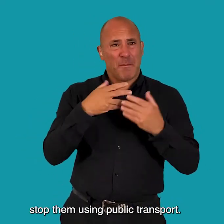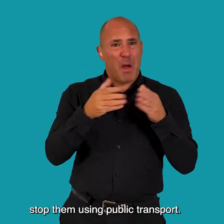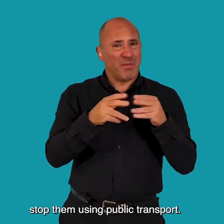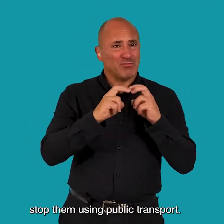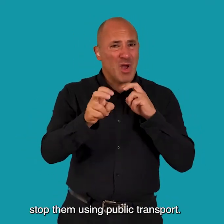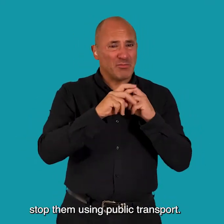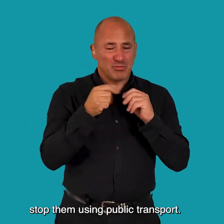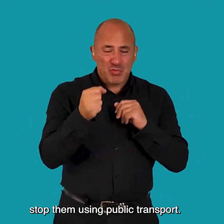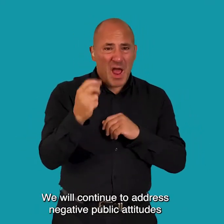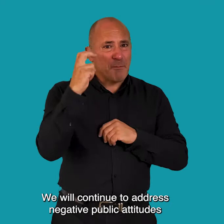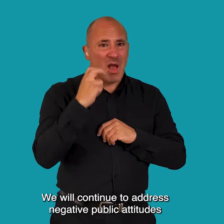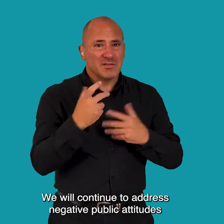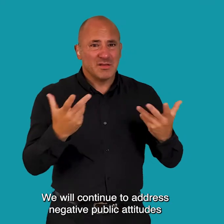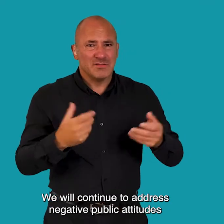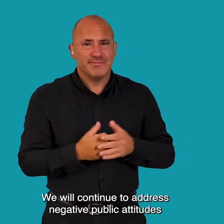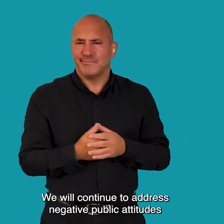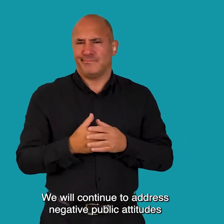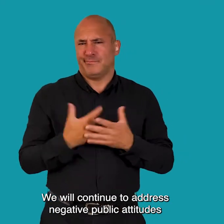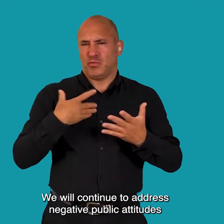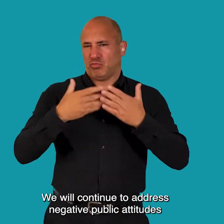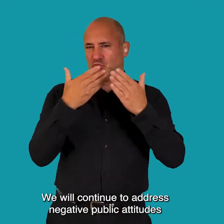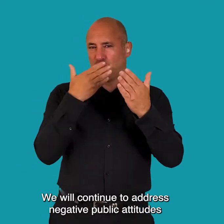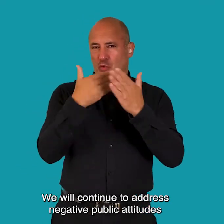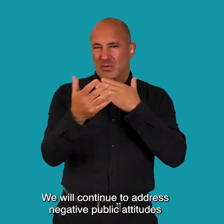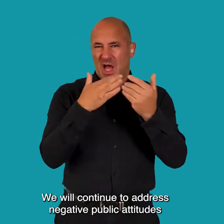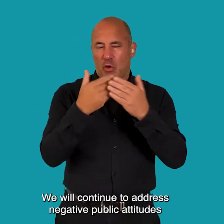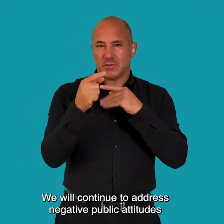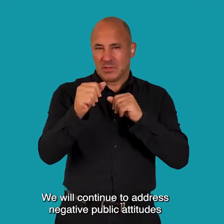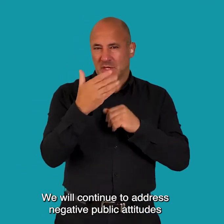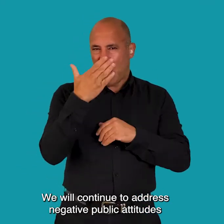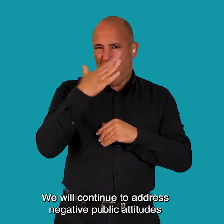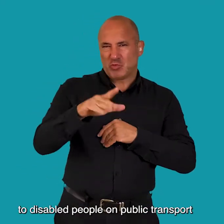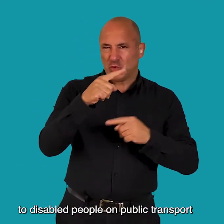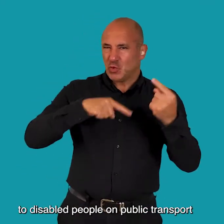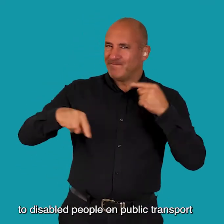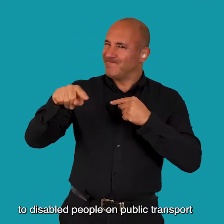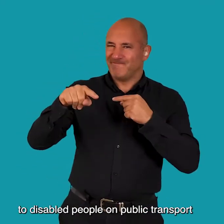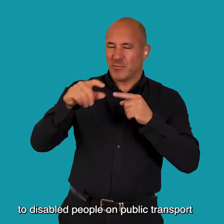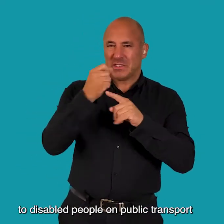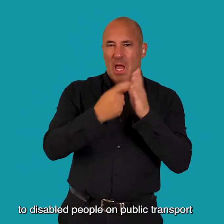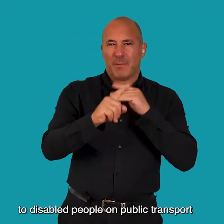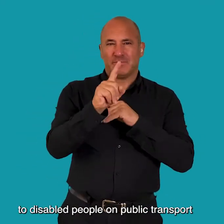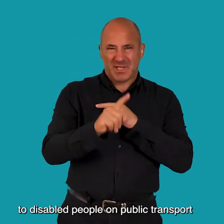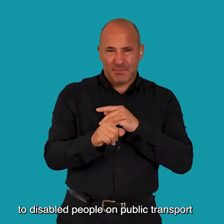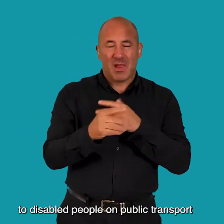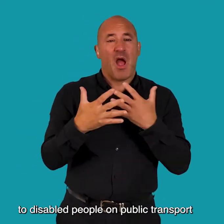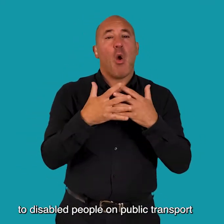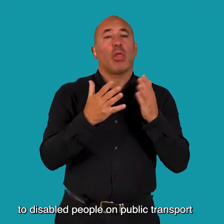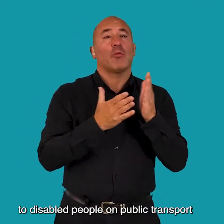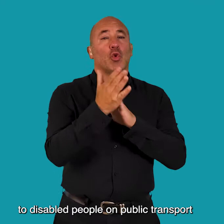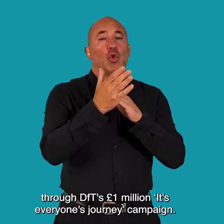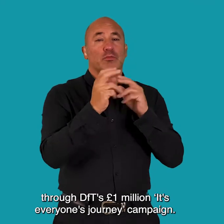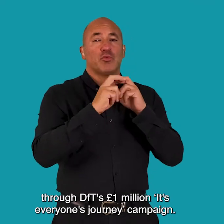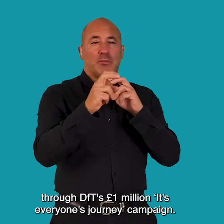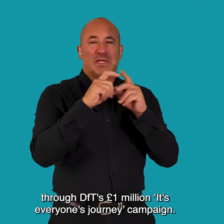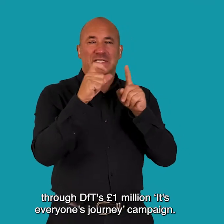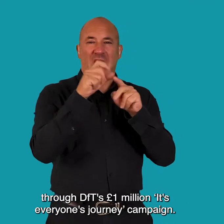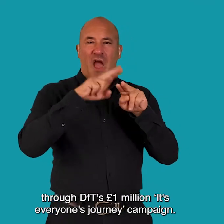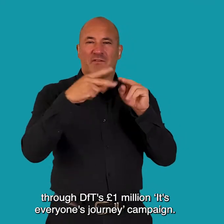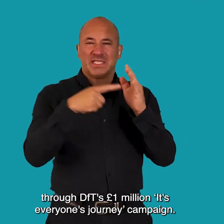transport. We will continue to address negative public attitudes to disabled people on public transport through DfT's